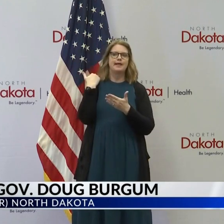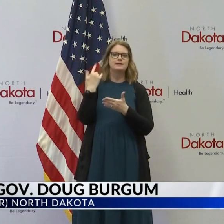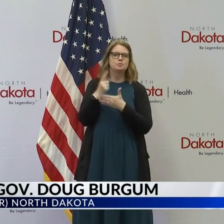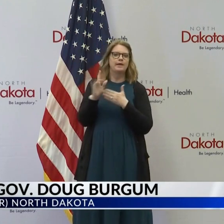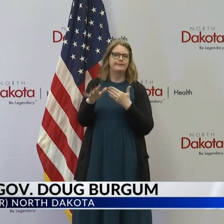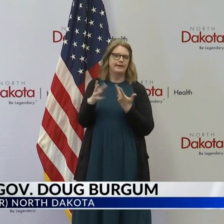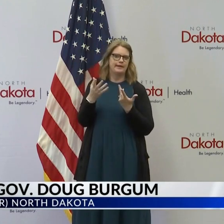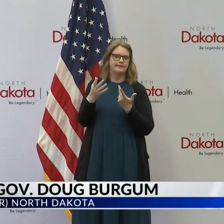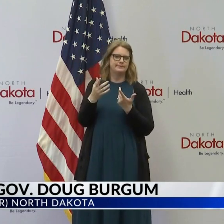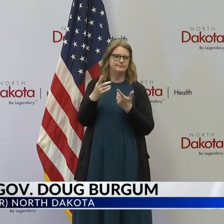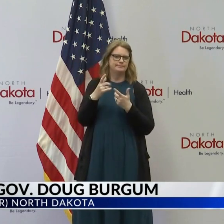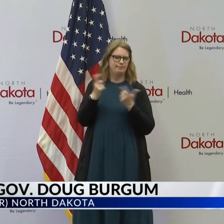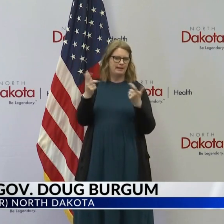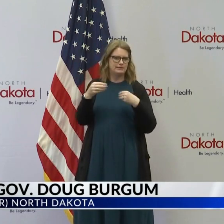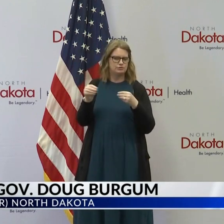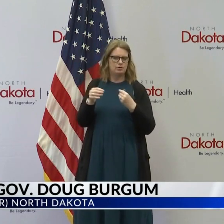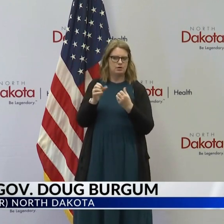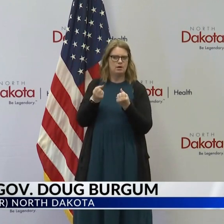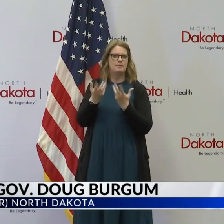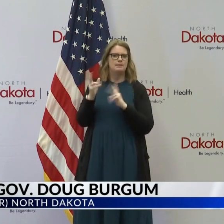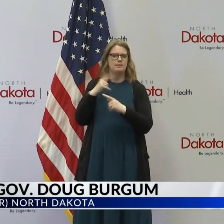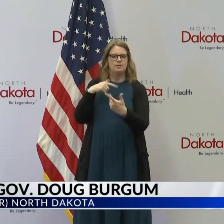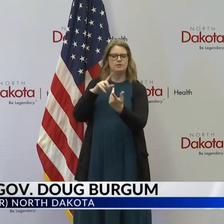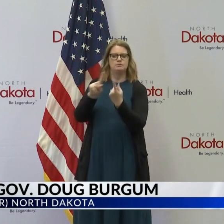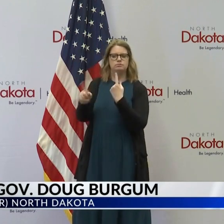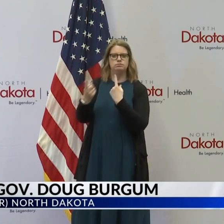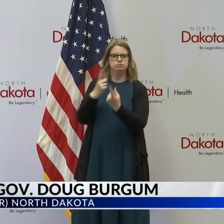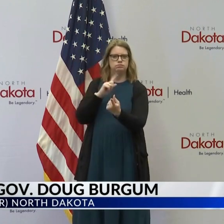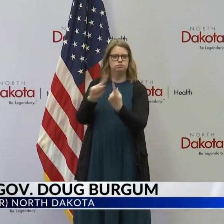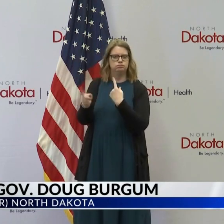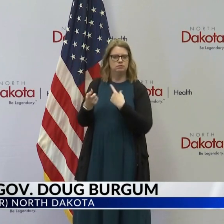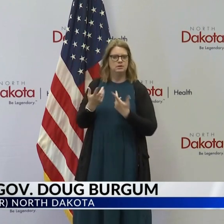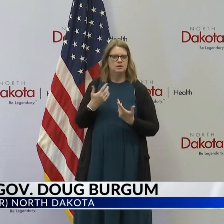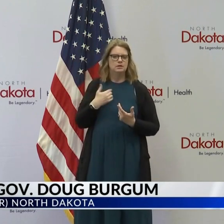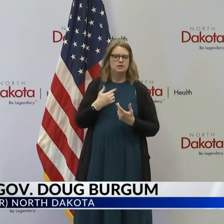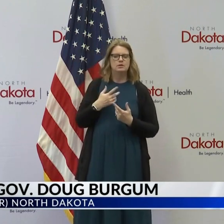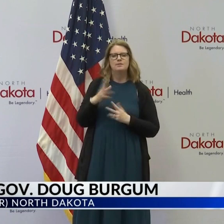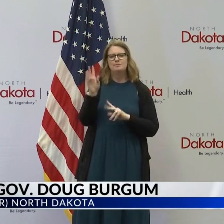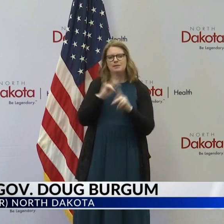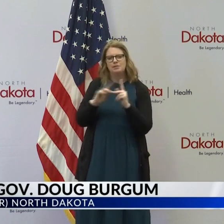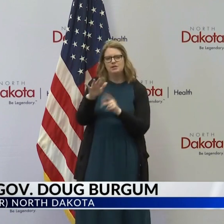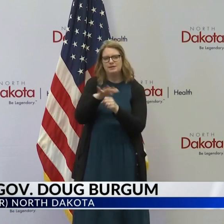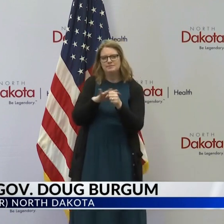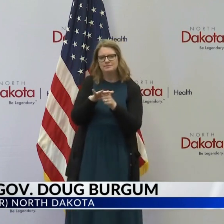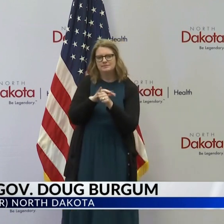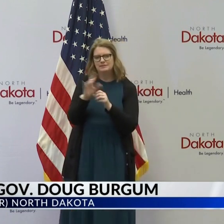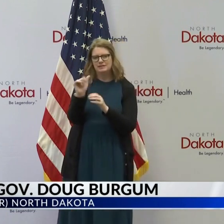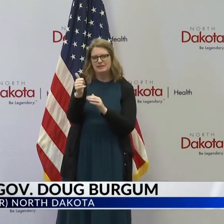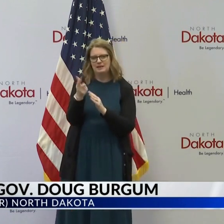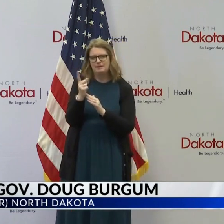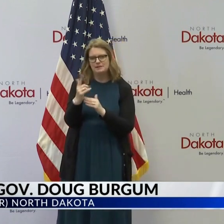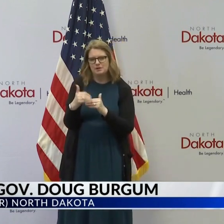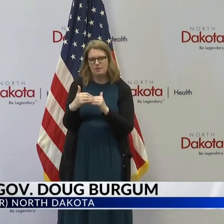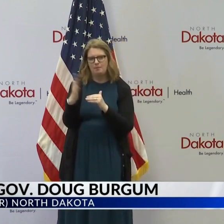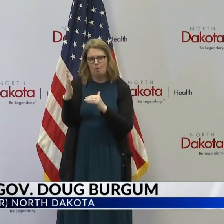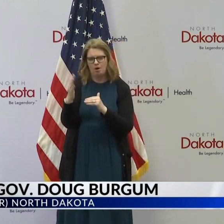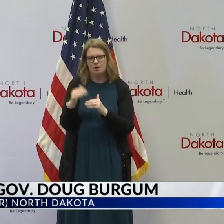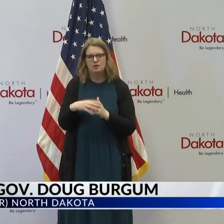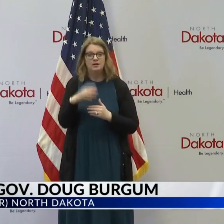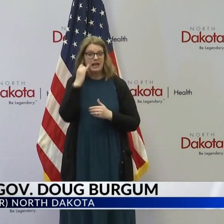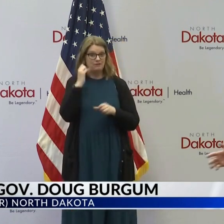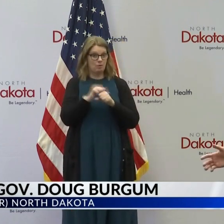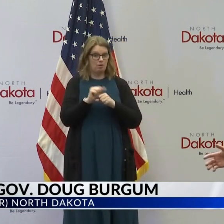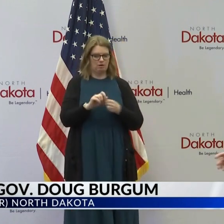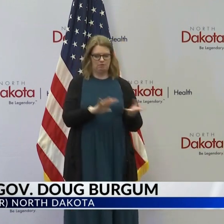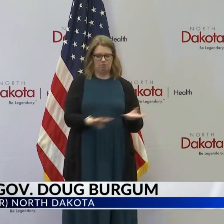They will say, you know, are there any people that you've been within 6 feet of for 10 minutes or, you know, 10 minutes or longer? Well, if you work on an assembly